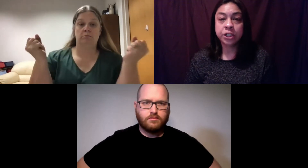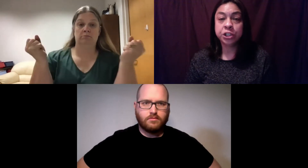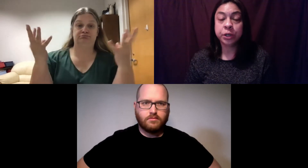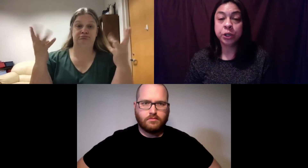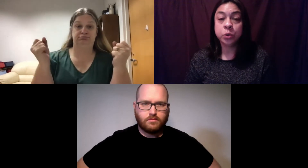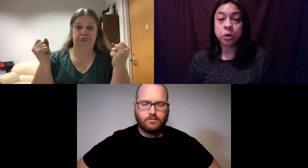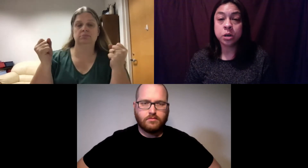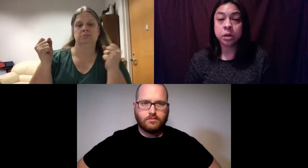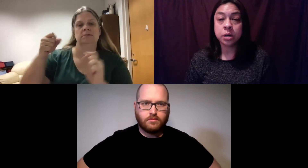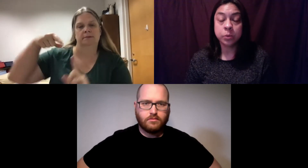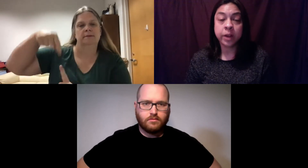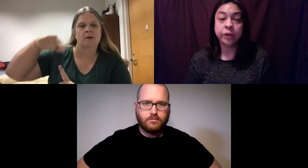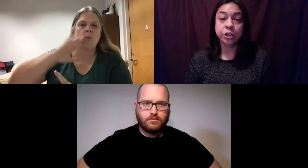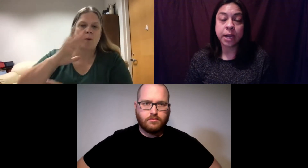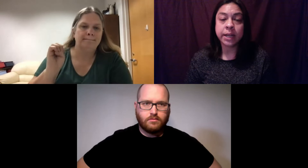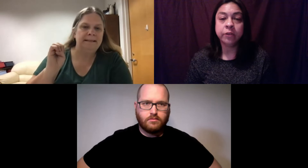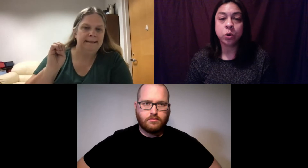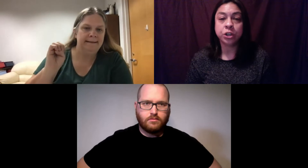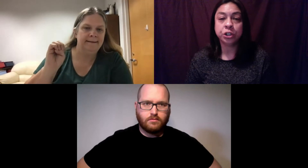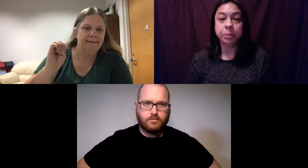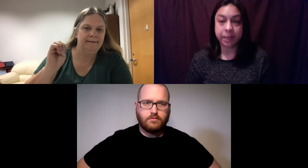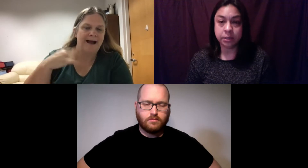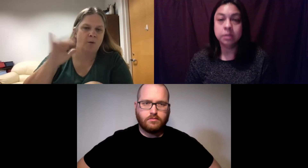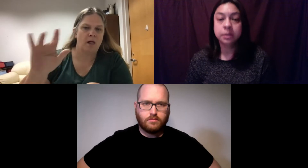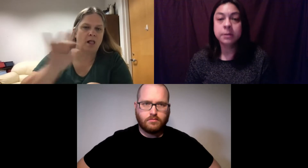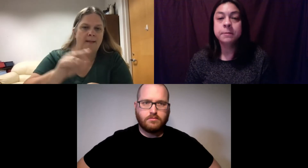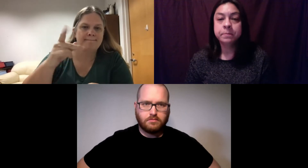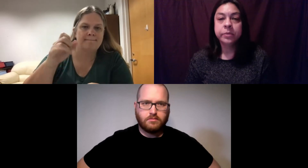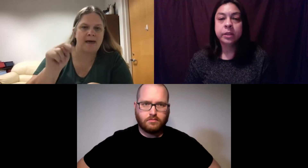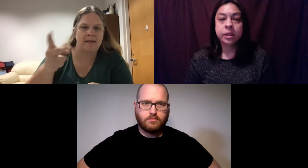Well, actually whenever you're signing, of course, you'll be pinned.